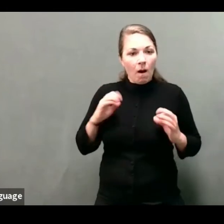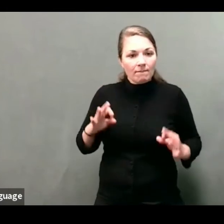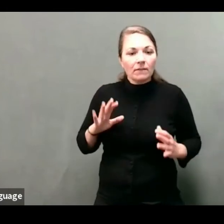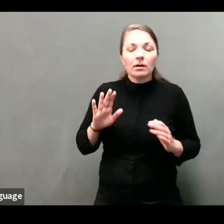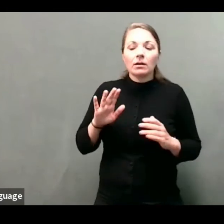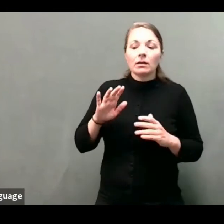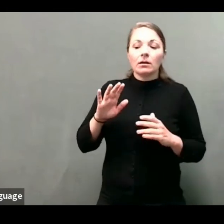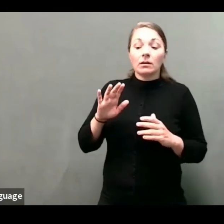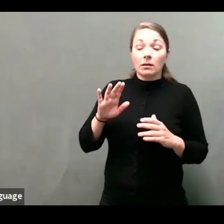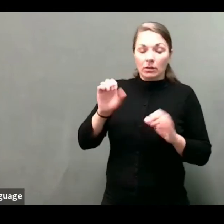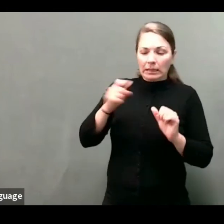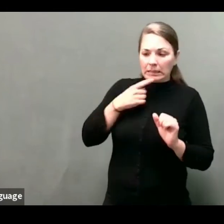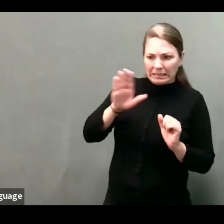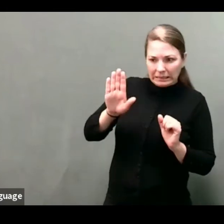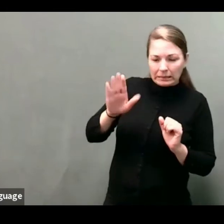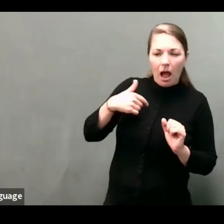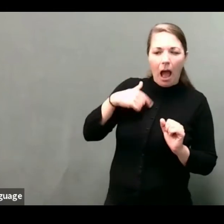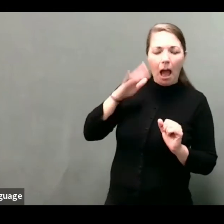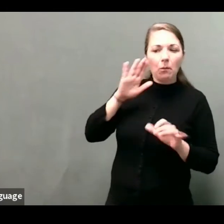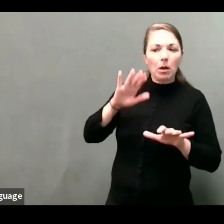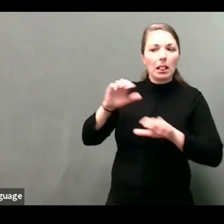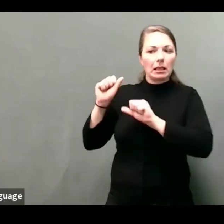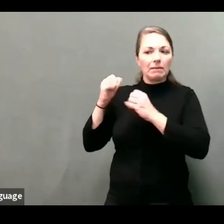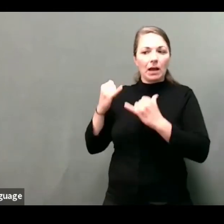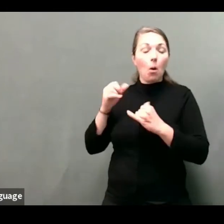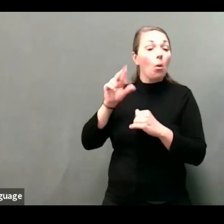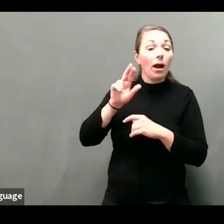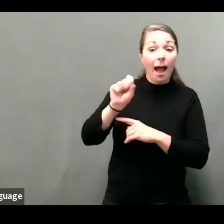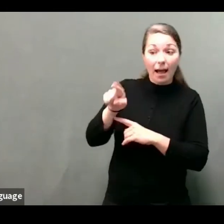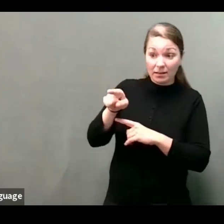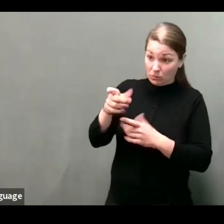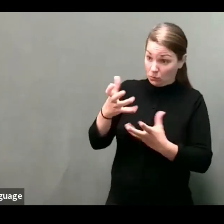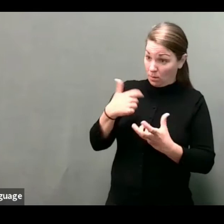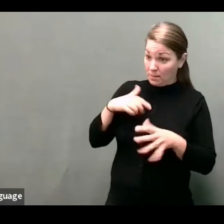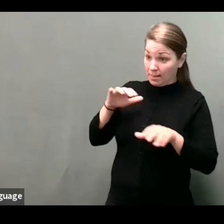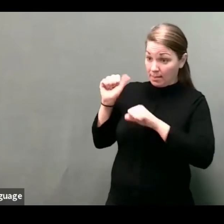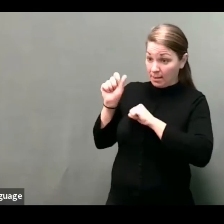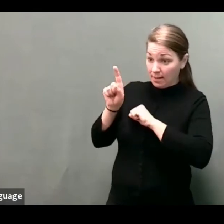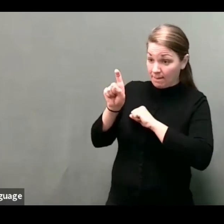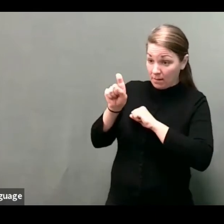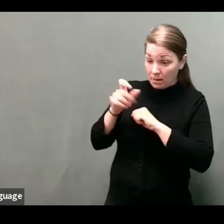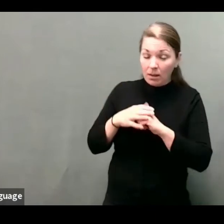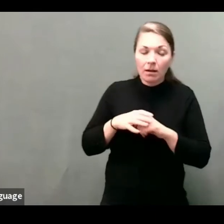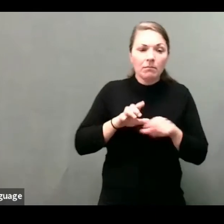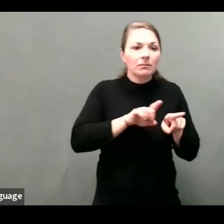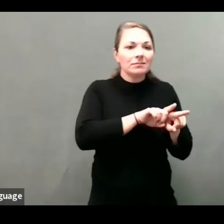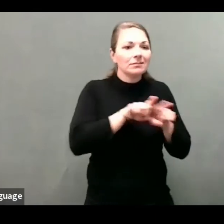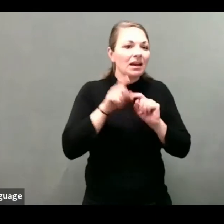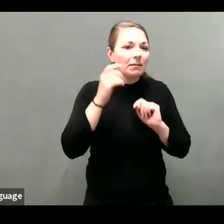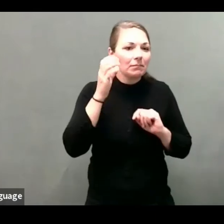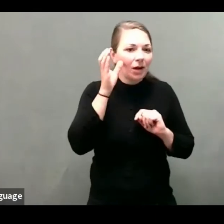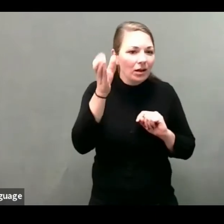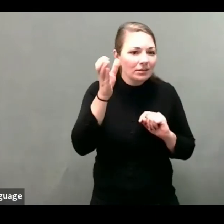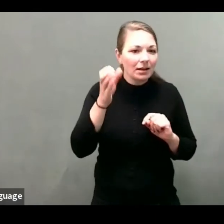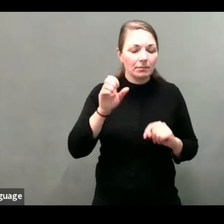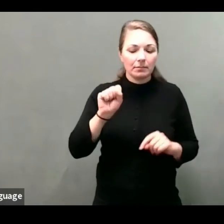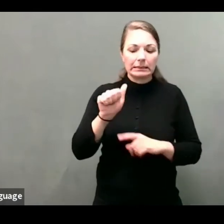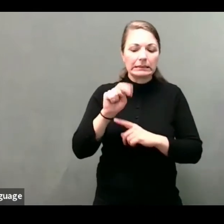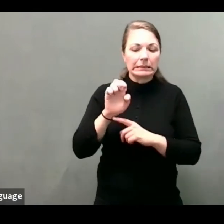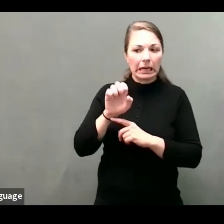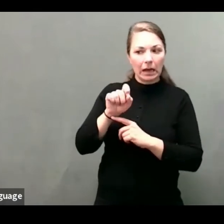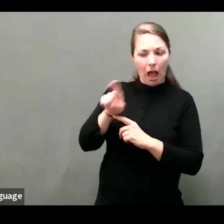some privacy, or would you like me to step out? But similarly to the SANE asking for, that